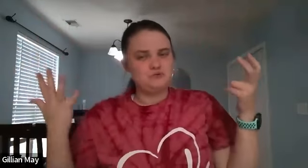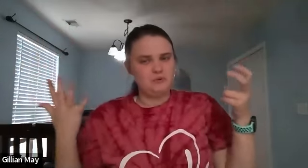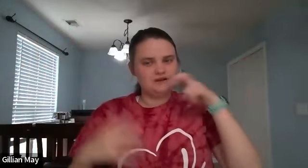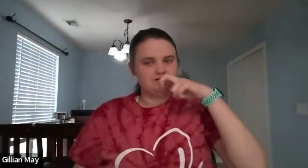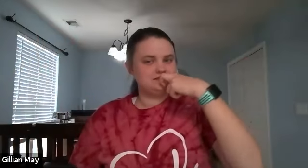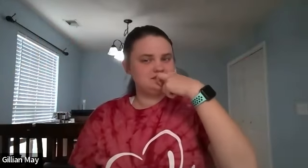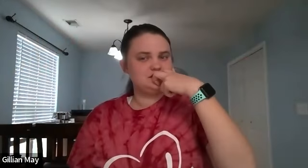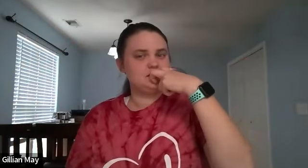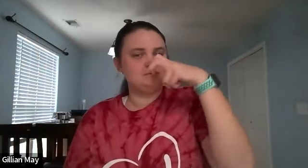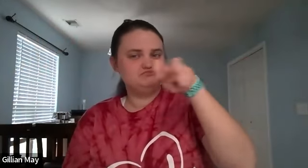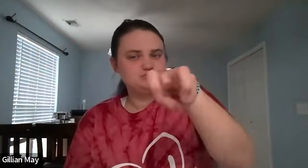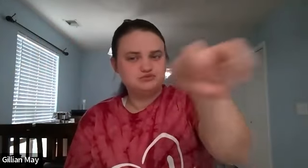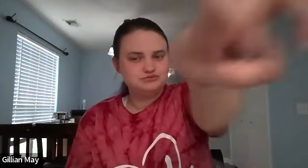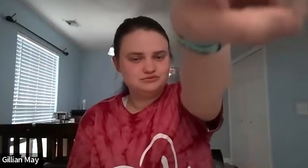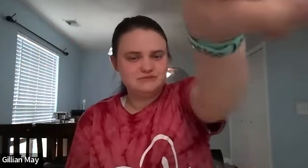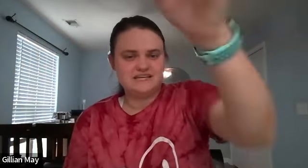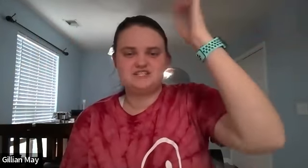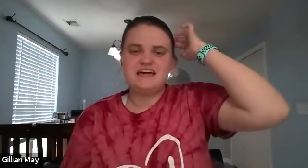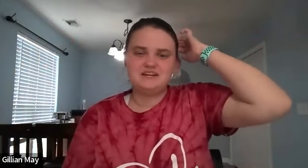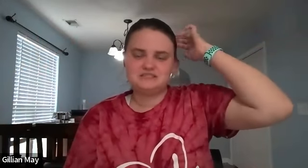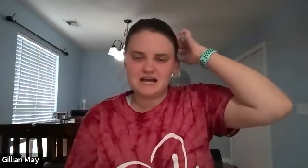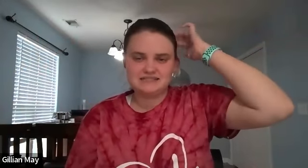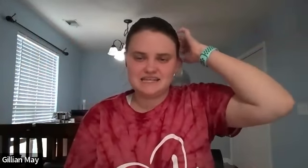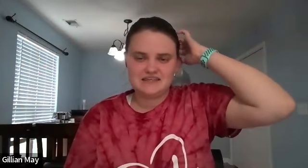work. So it's just that little tongue slither.